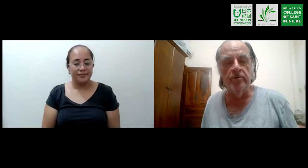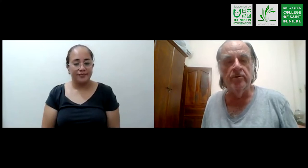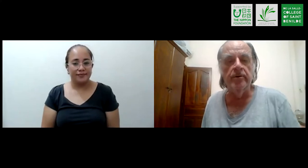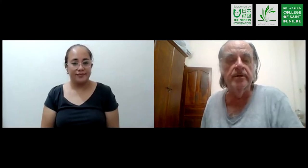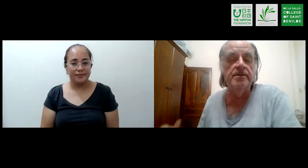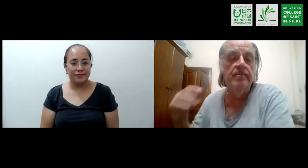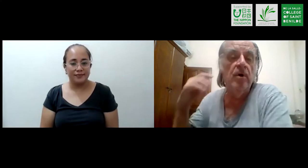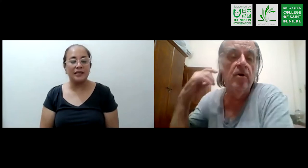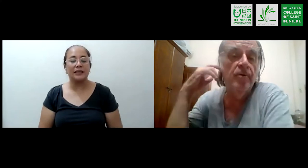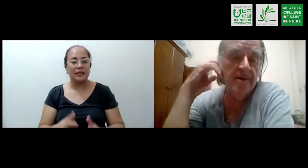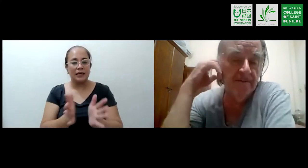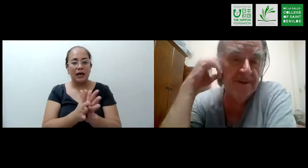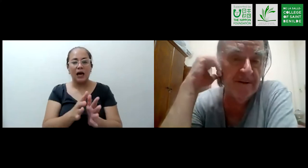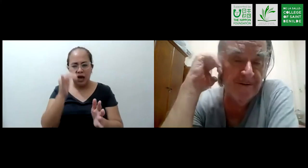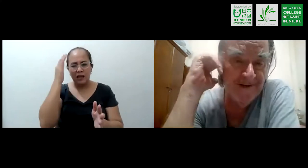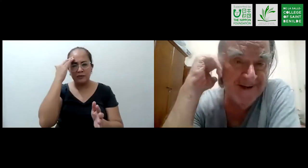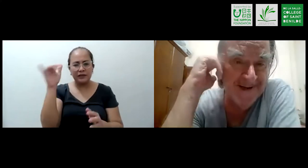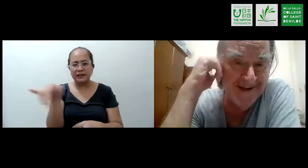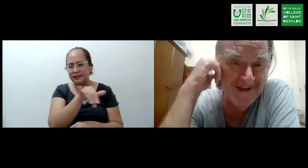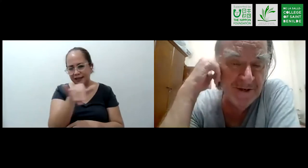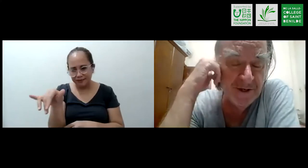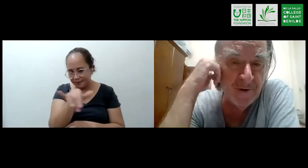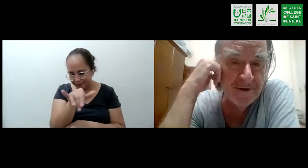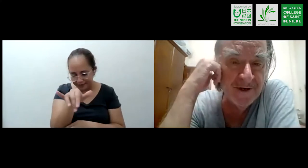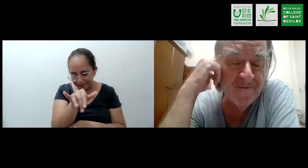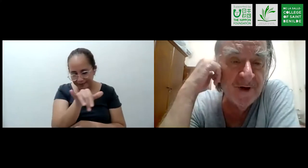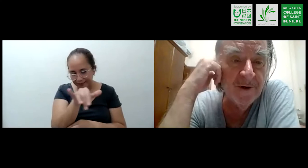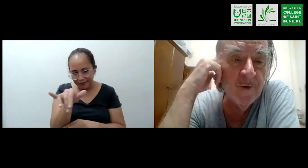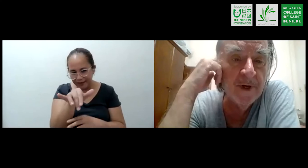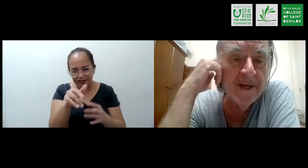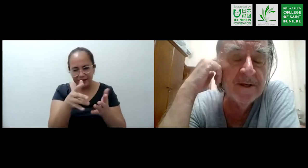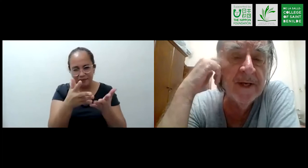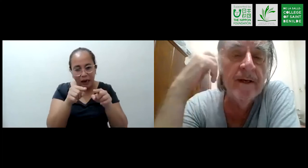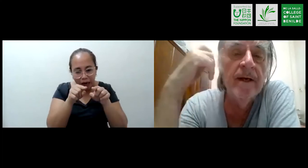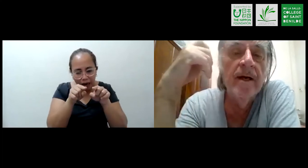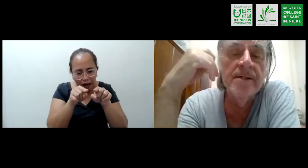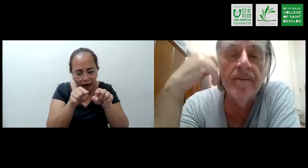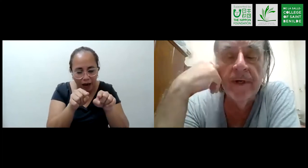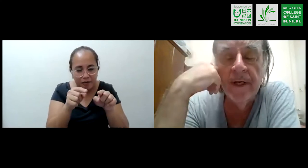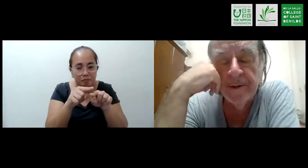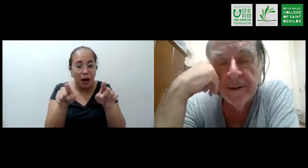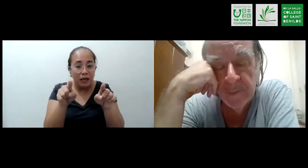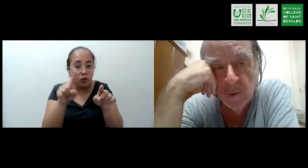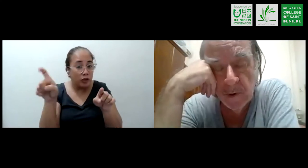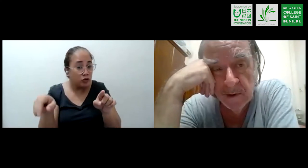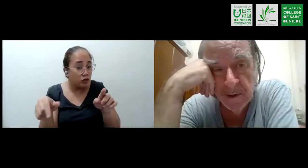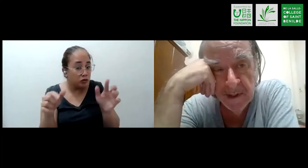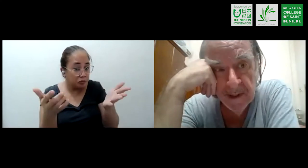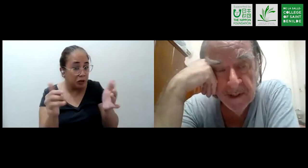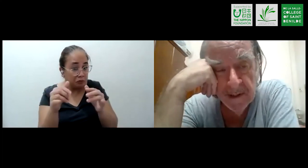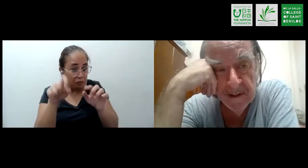in general, you're in the same ballpark. So it's just a question of whether you want that to be a separate hand shape